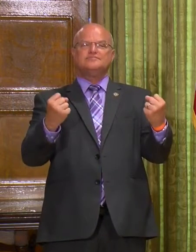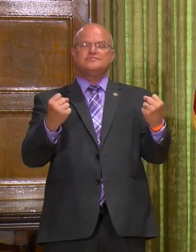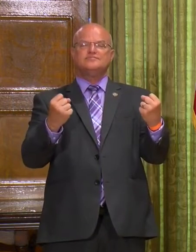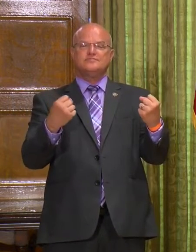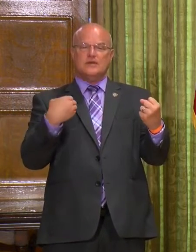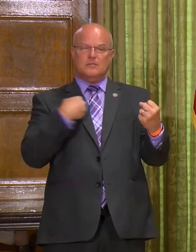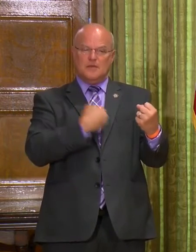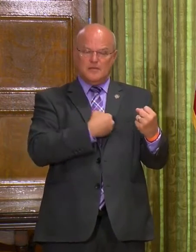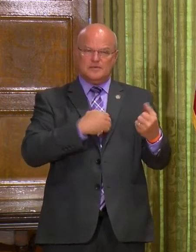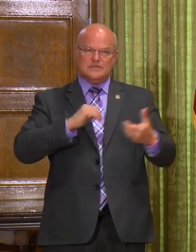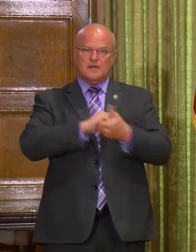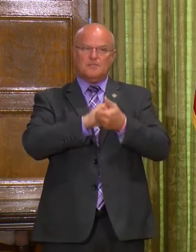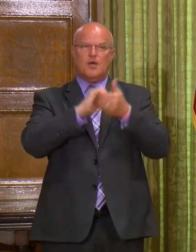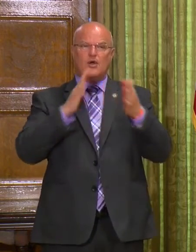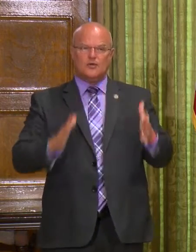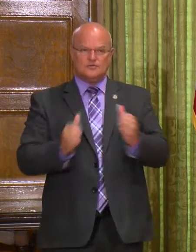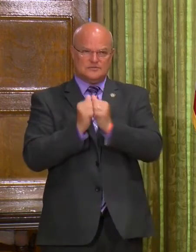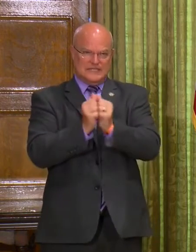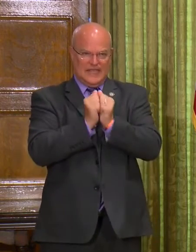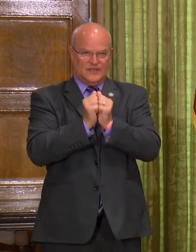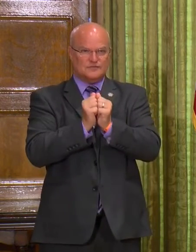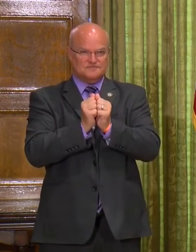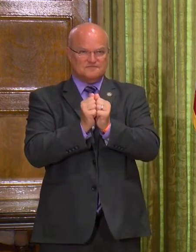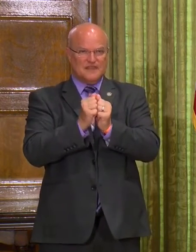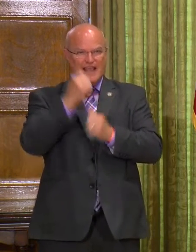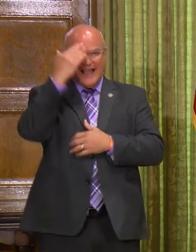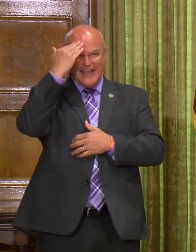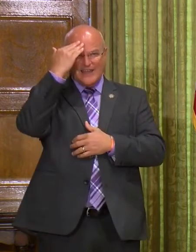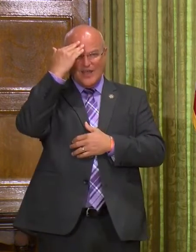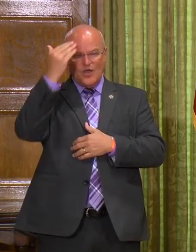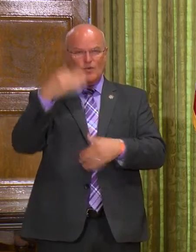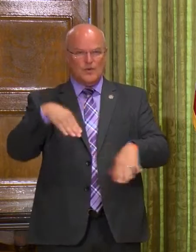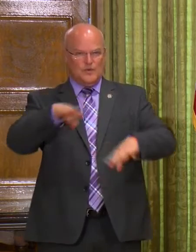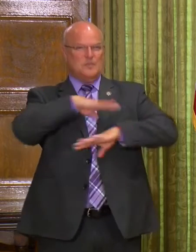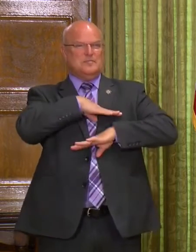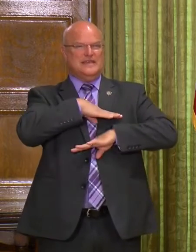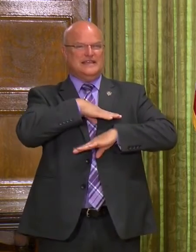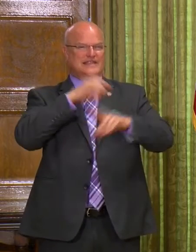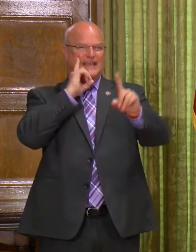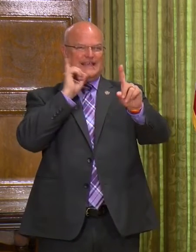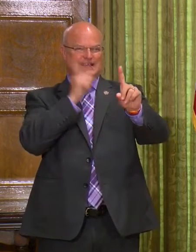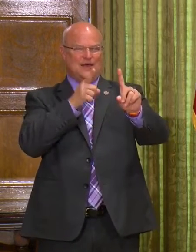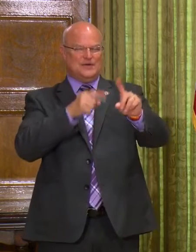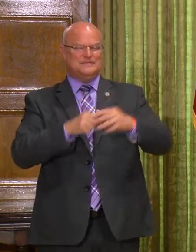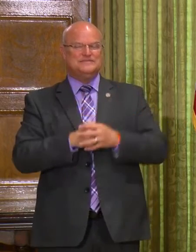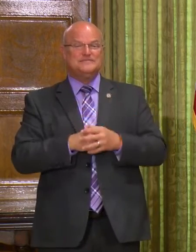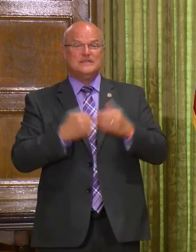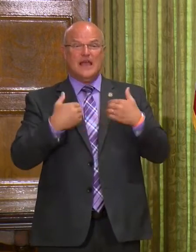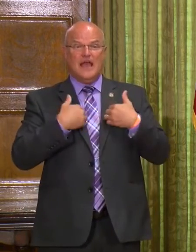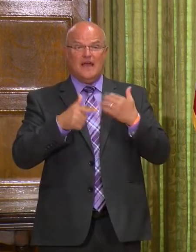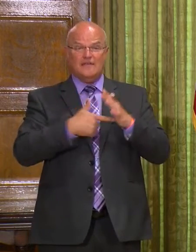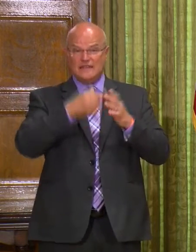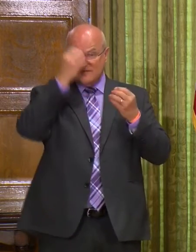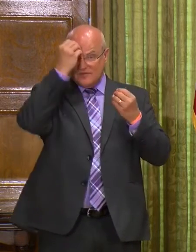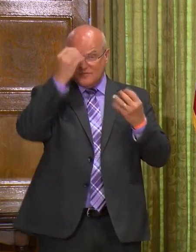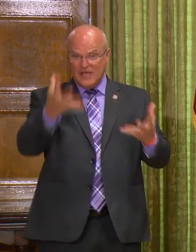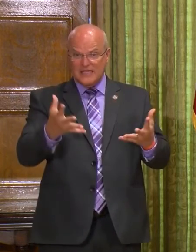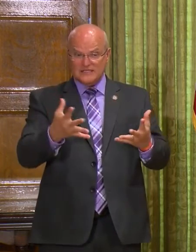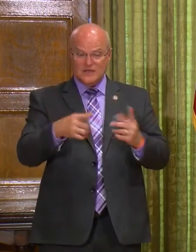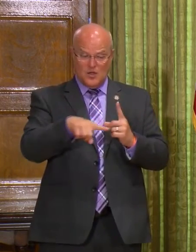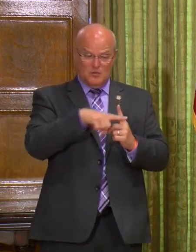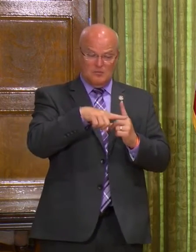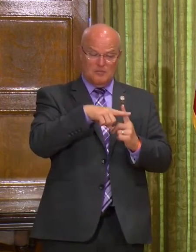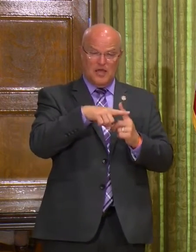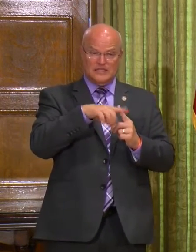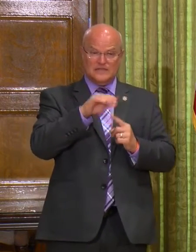members and our partners that are working with this, and I know that we will meet the governor's expectations. Having this information about where positive